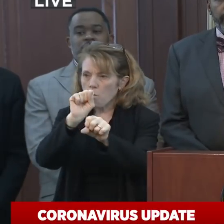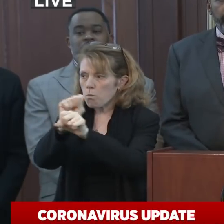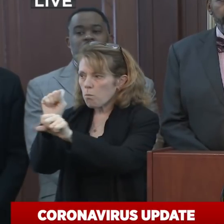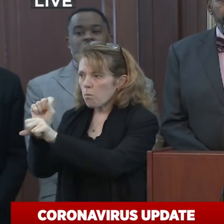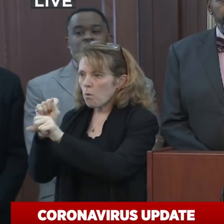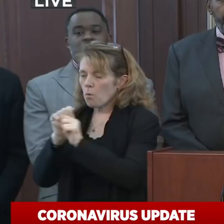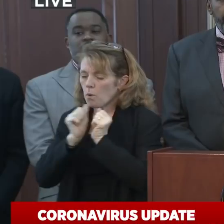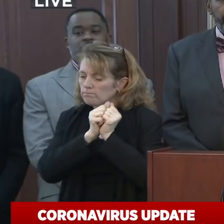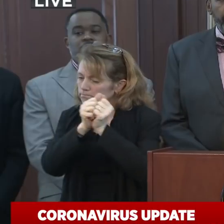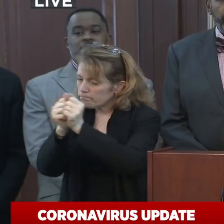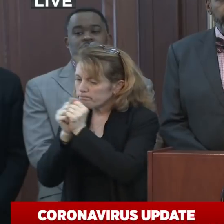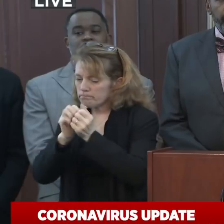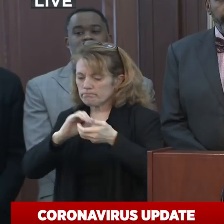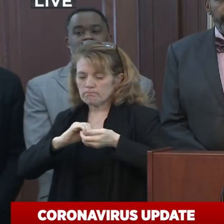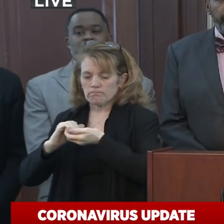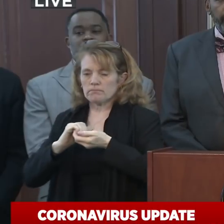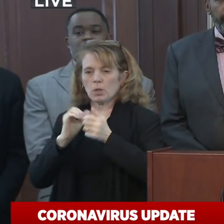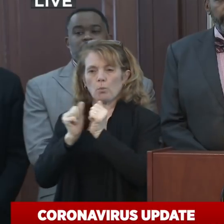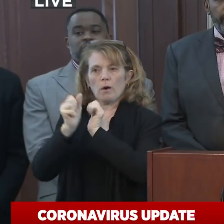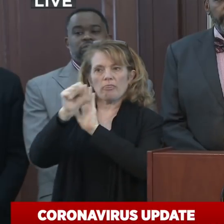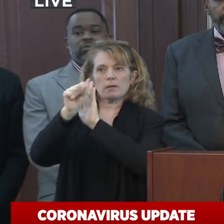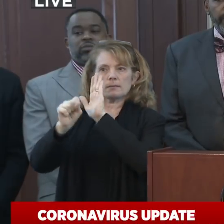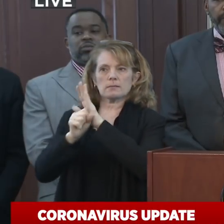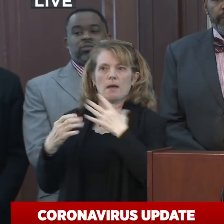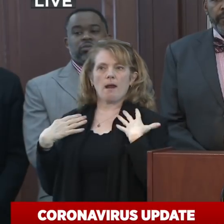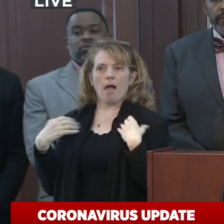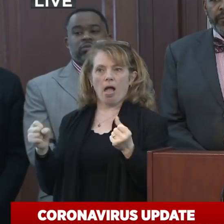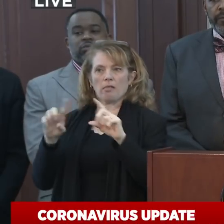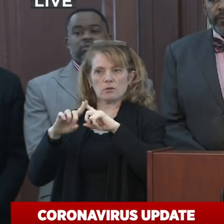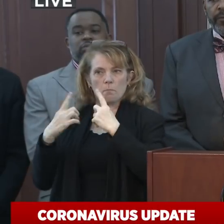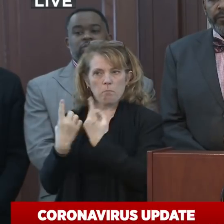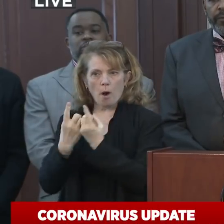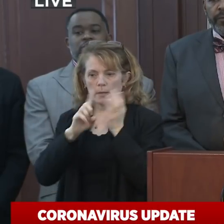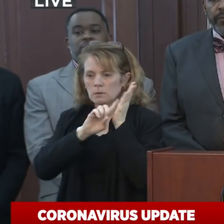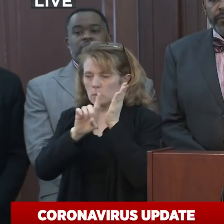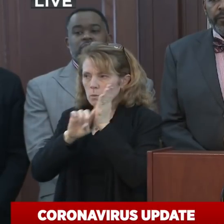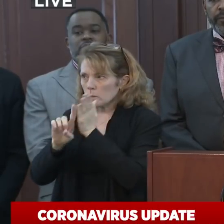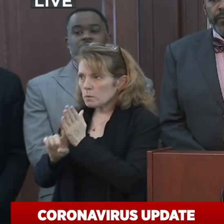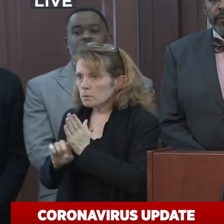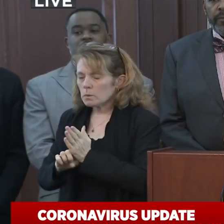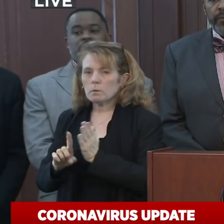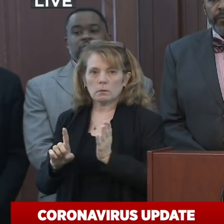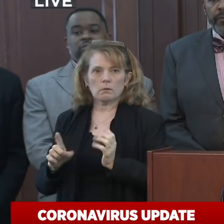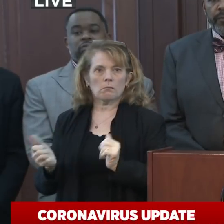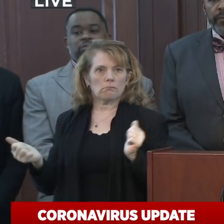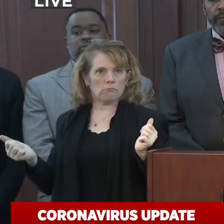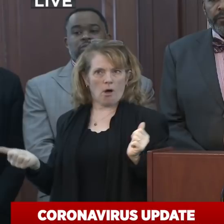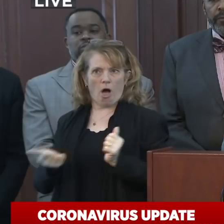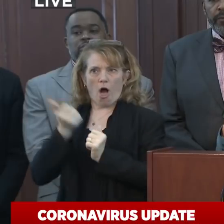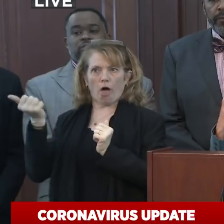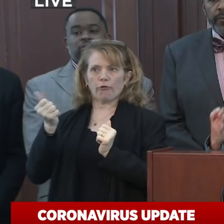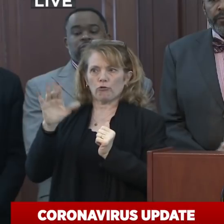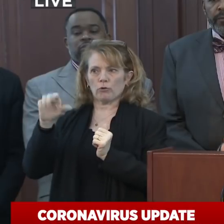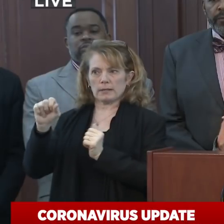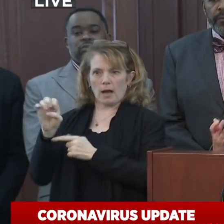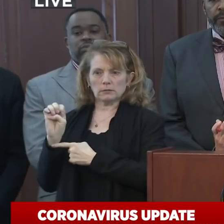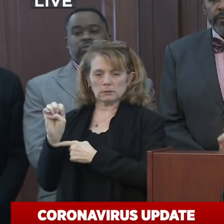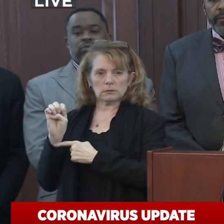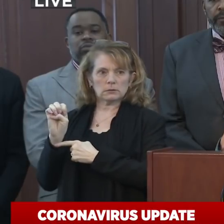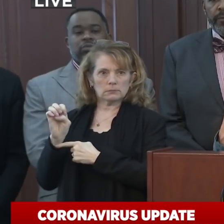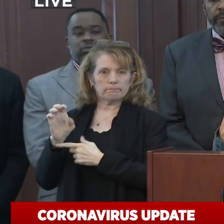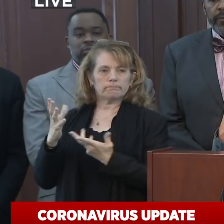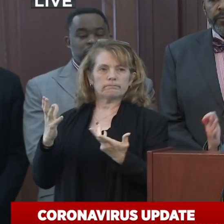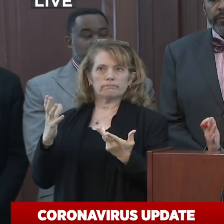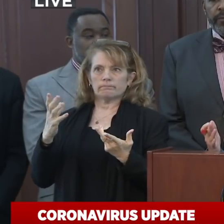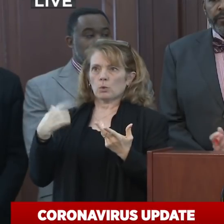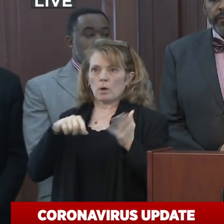our state health department to continue to investigate any other possible cases by going very systematically. There's